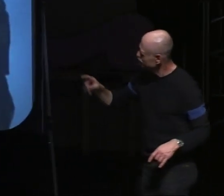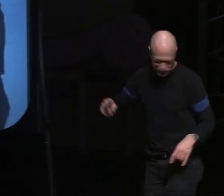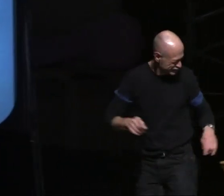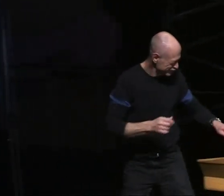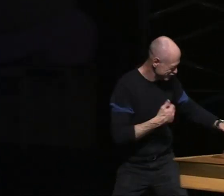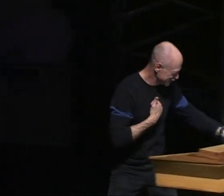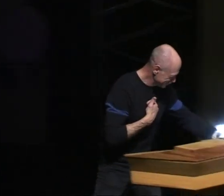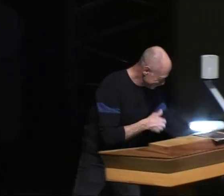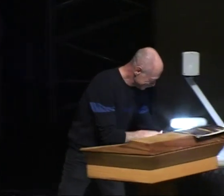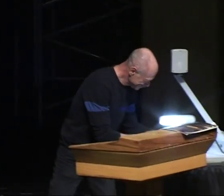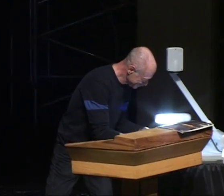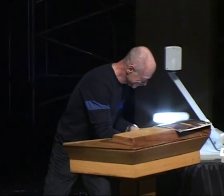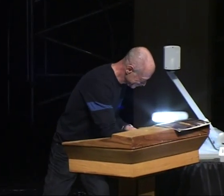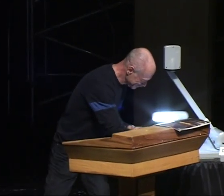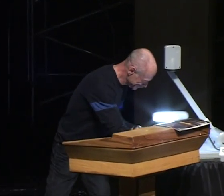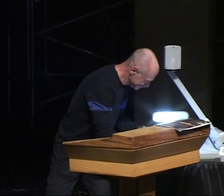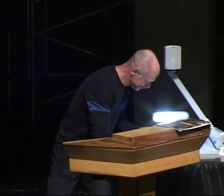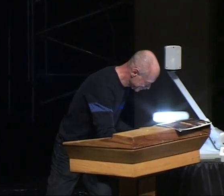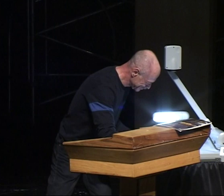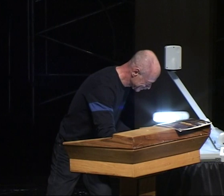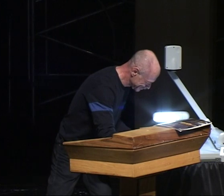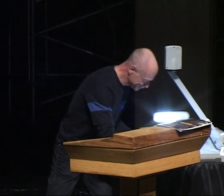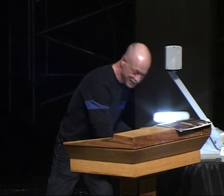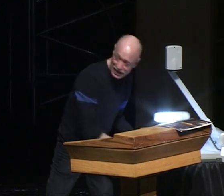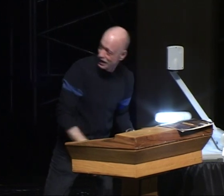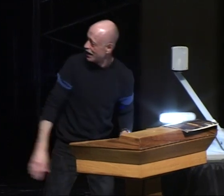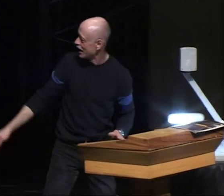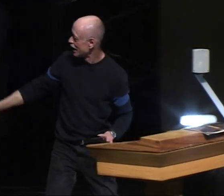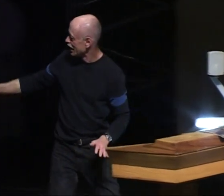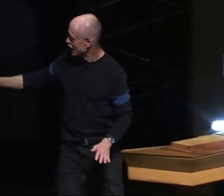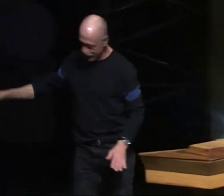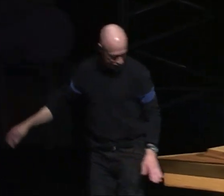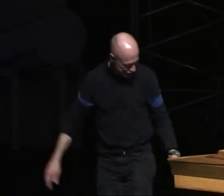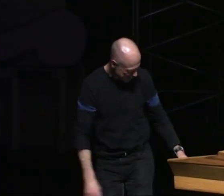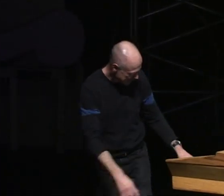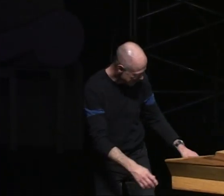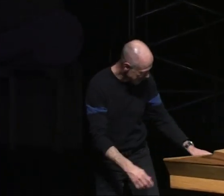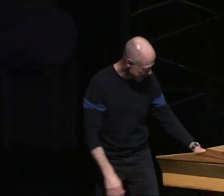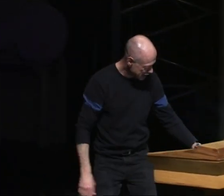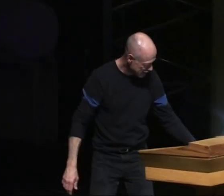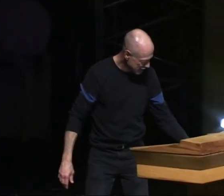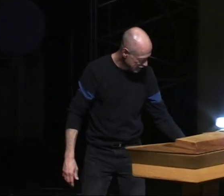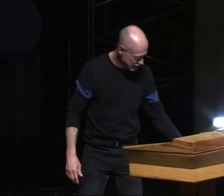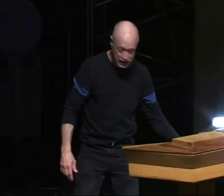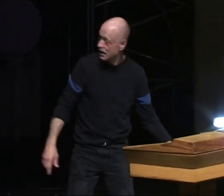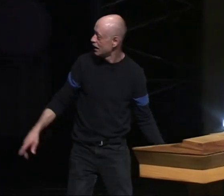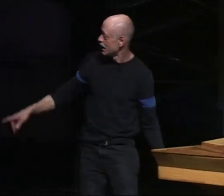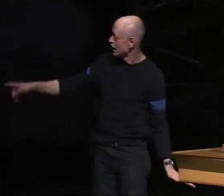Now this piece, I'm sorry, let me turn it right side up for you.